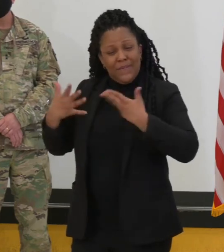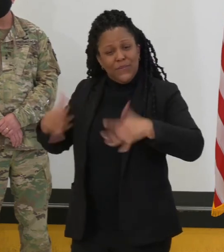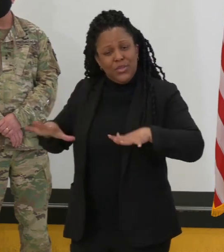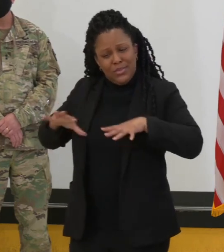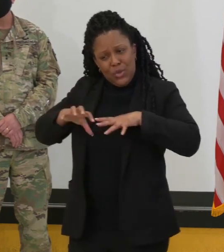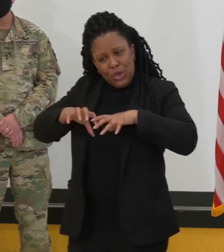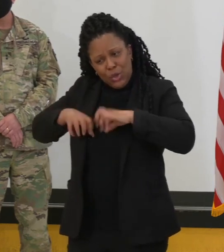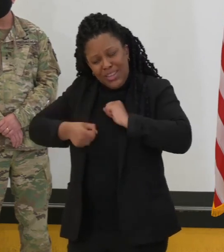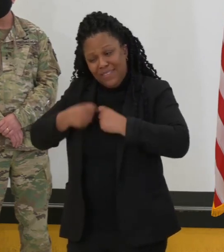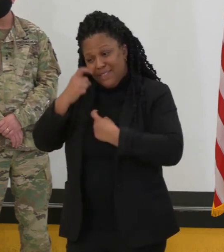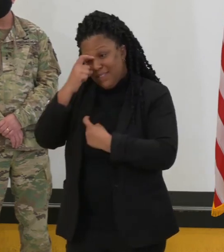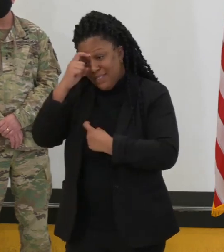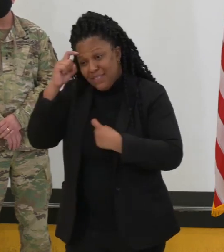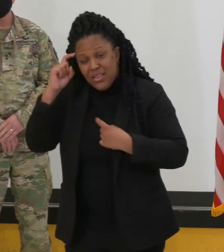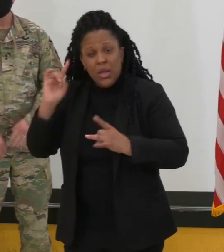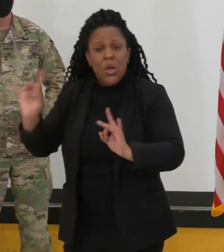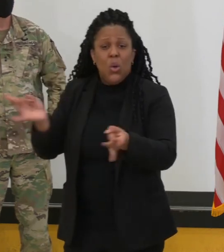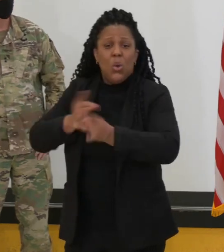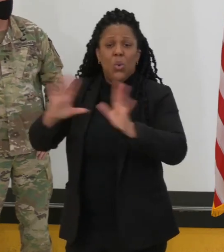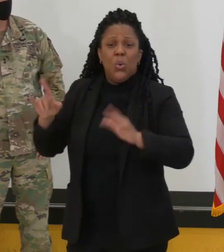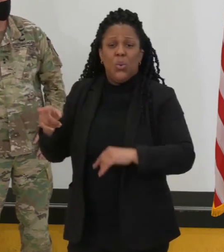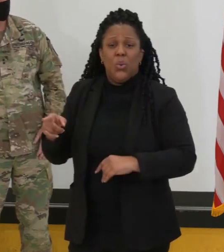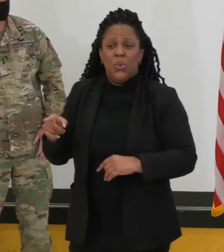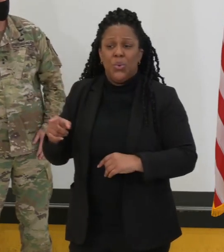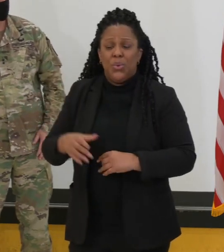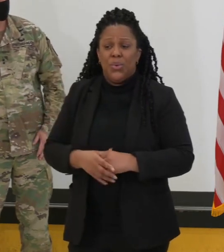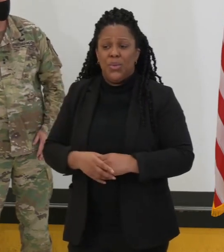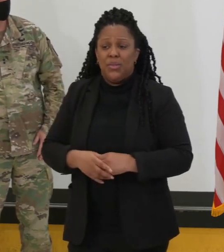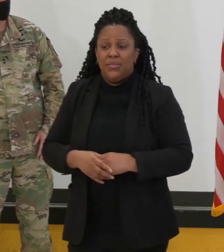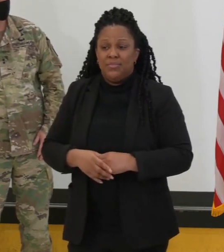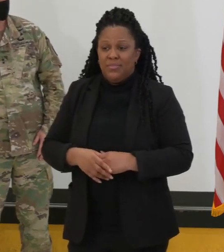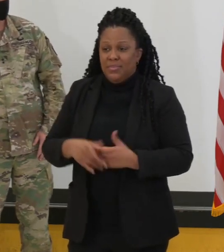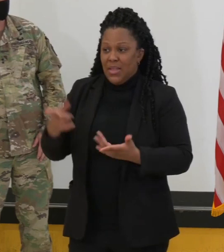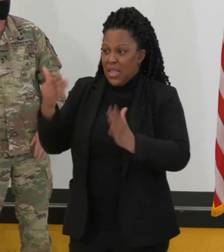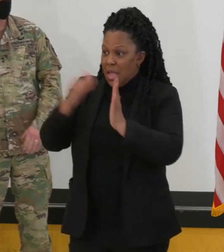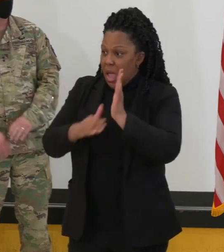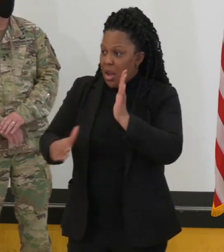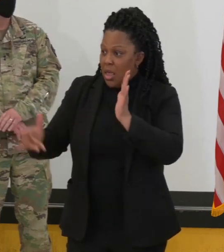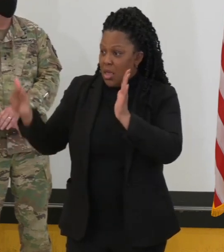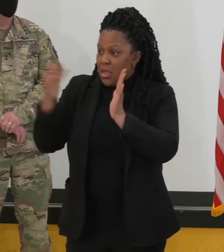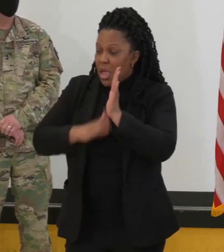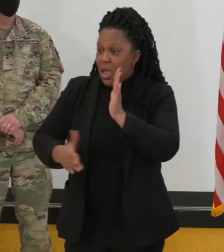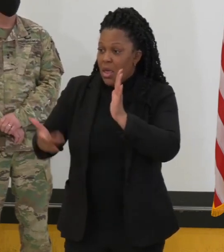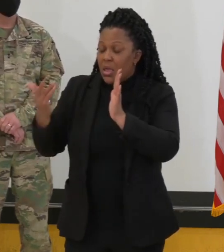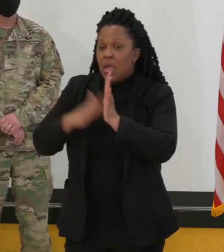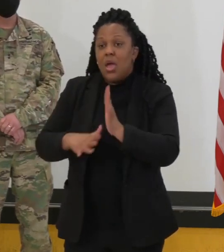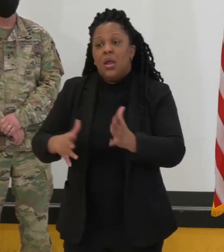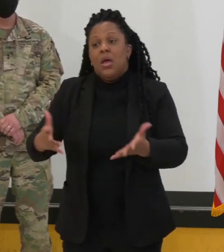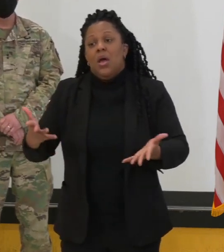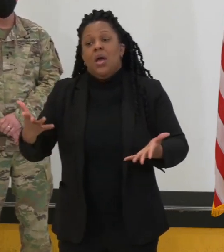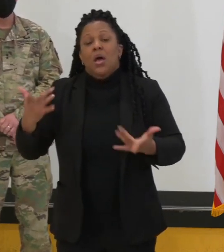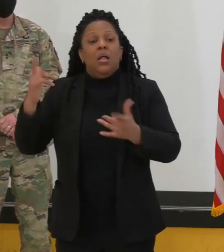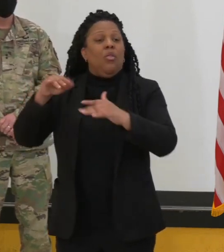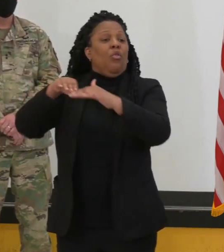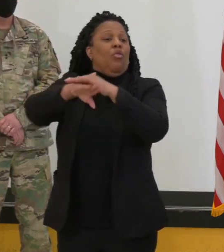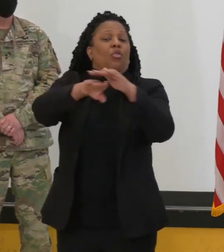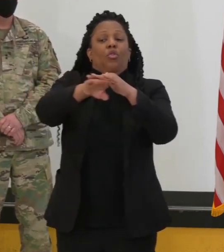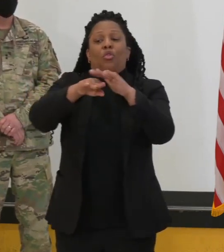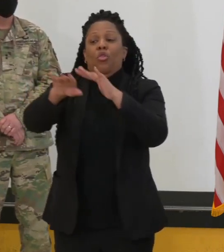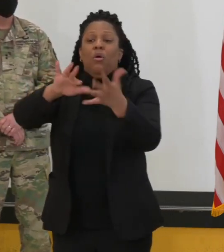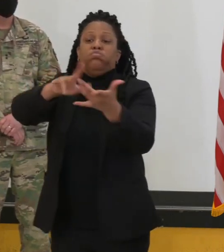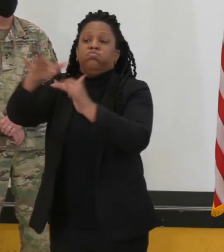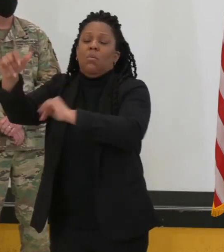those individuals who may think that they are going to go into our communities and cause harm, to destroy property, to